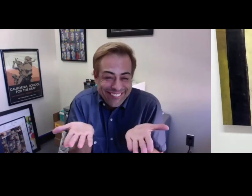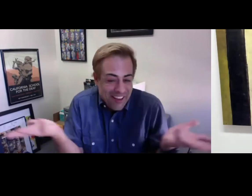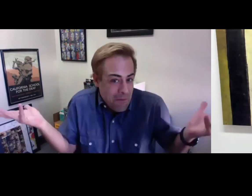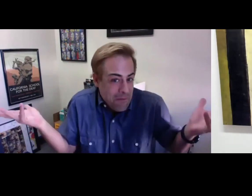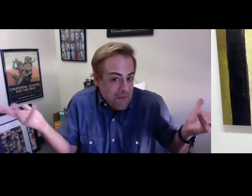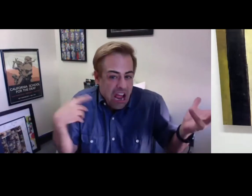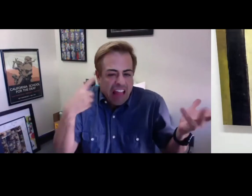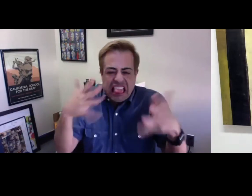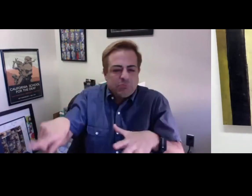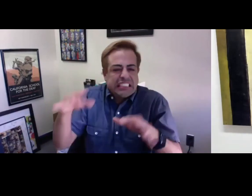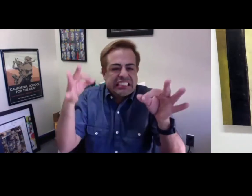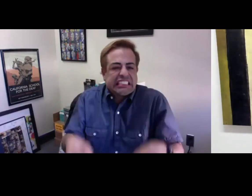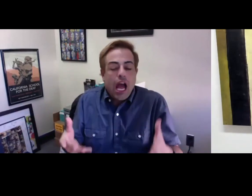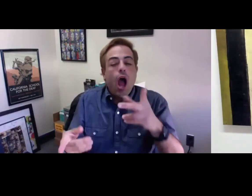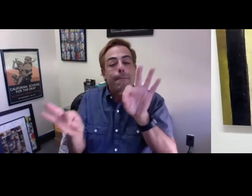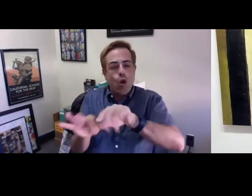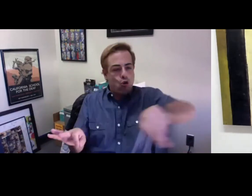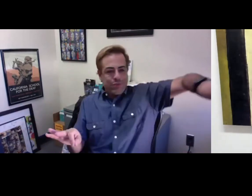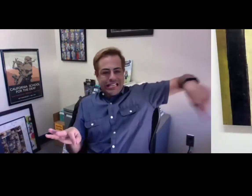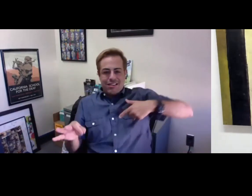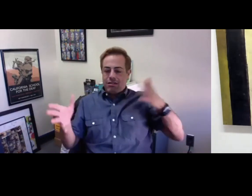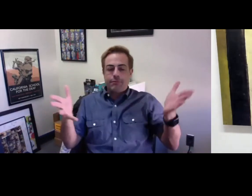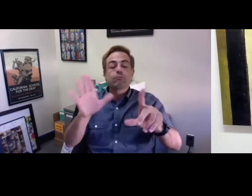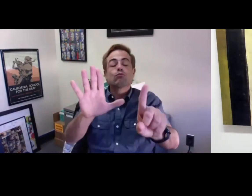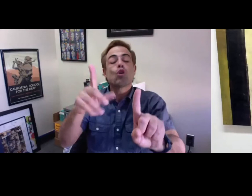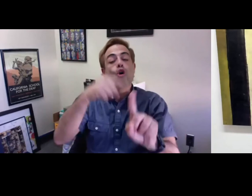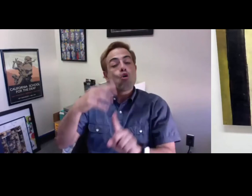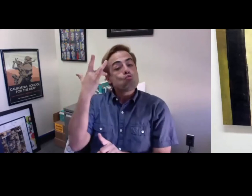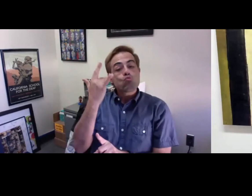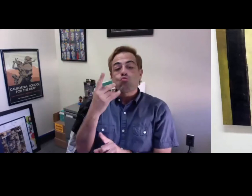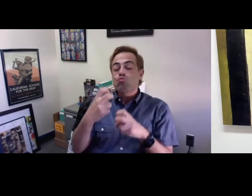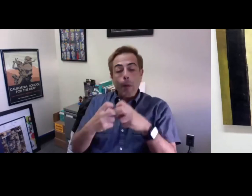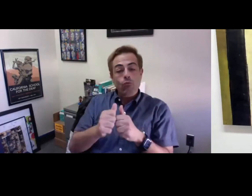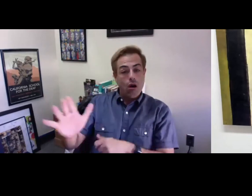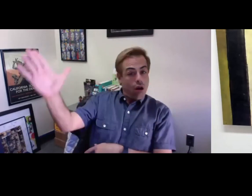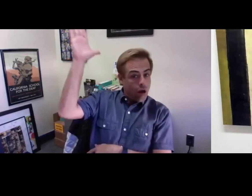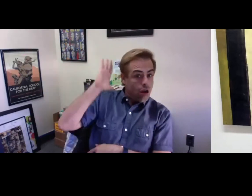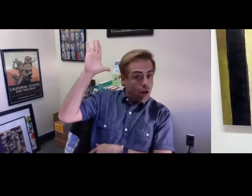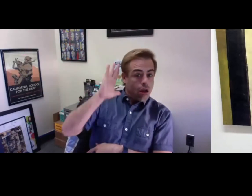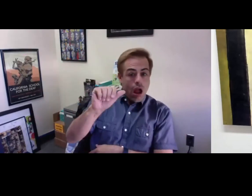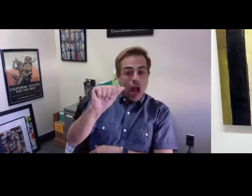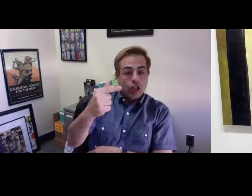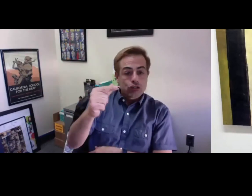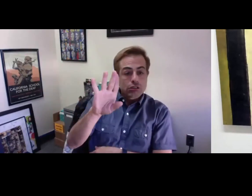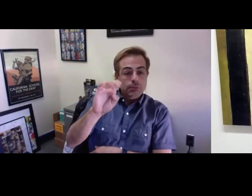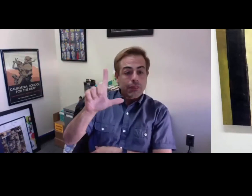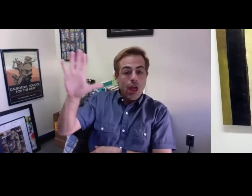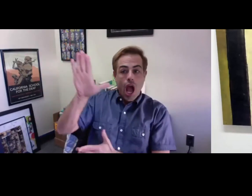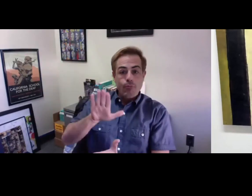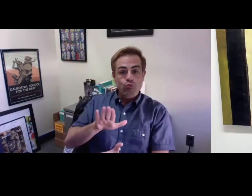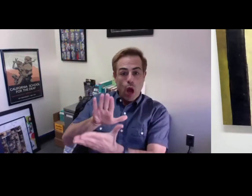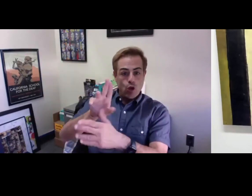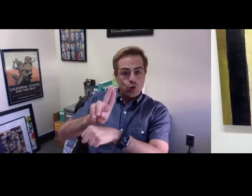I'm not sure about that. So I think that's not decided yet. I think the important thing is, well, the problem